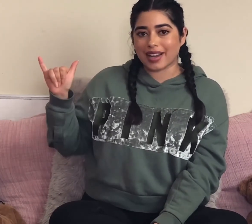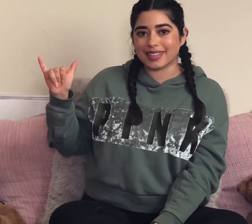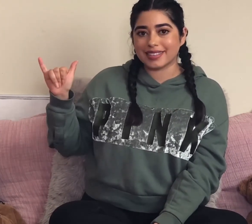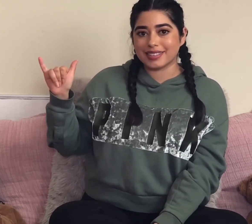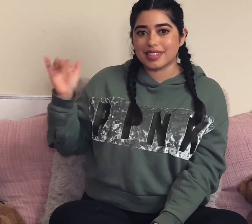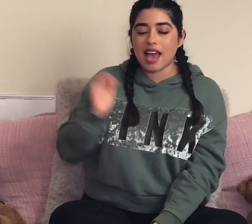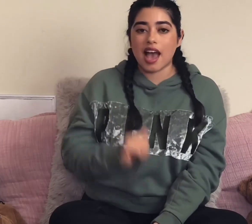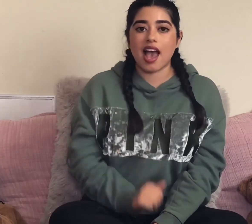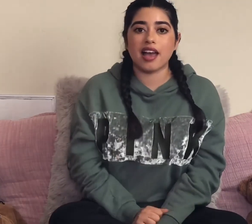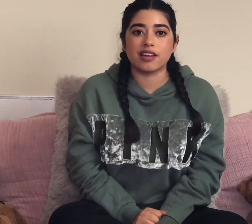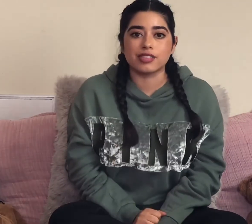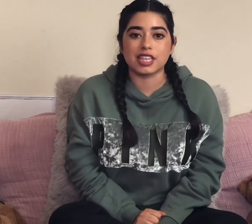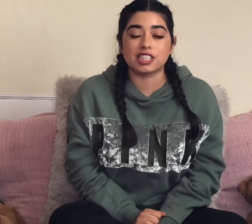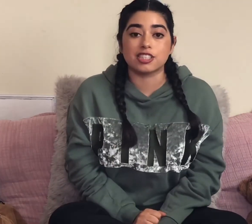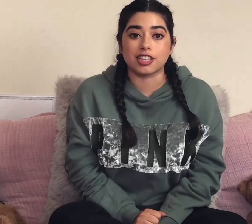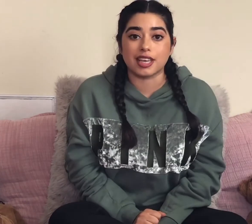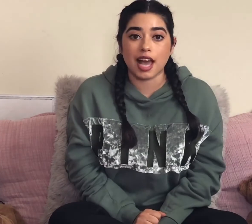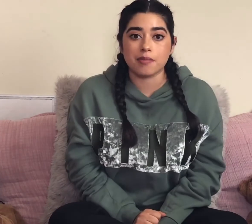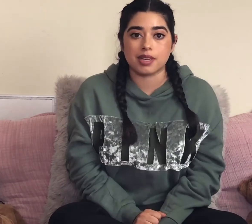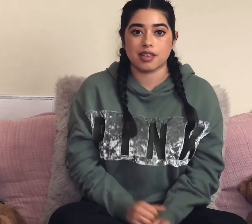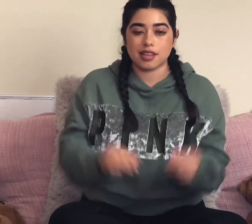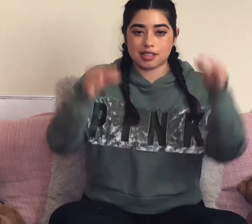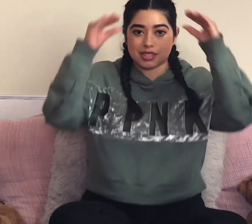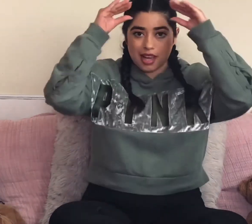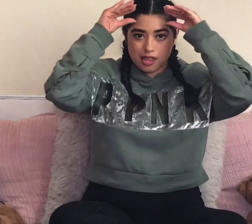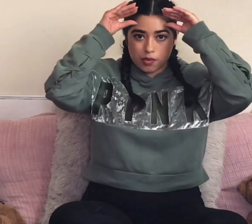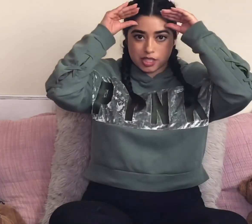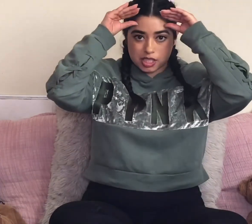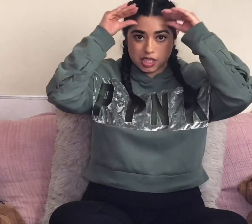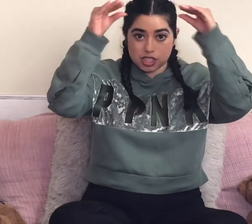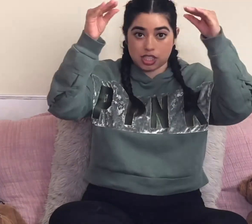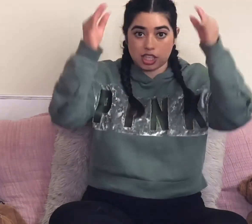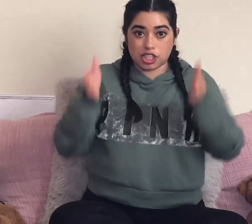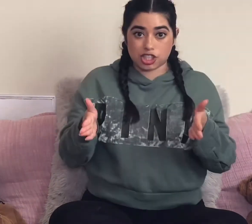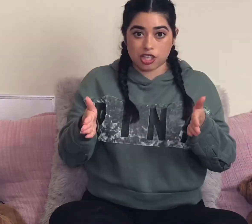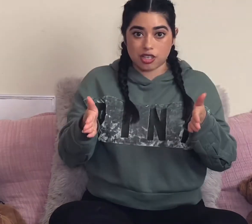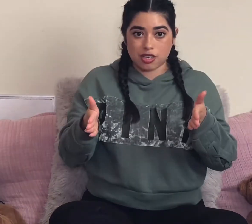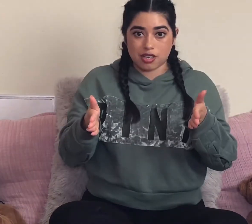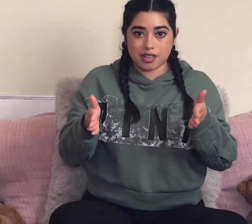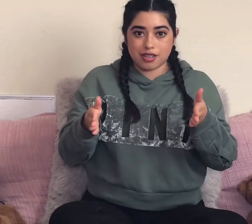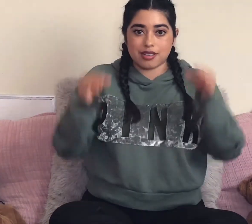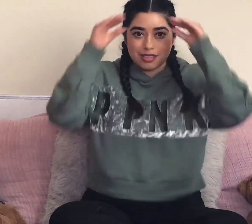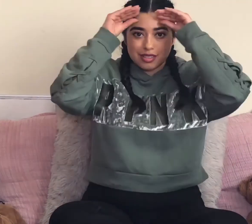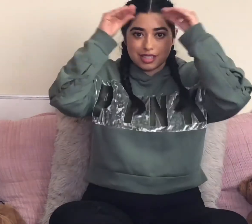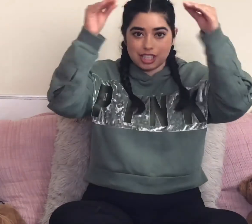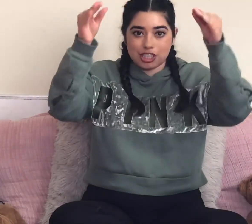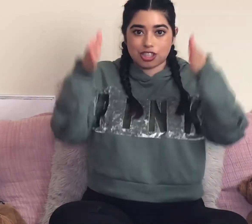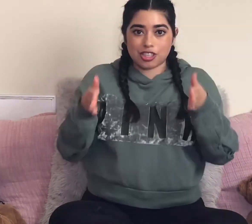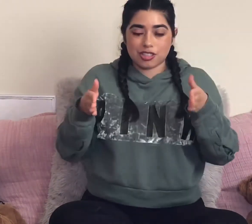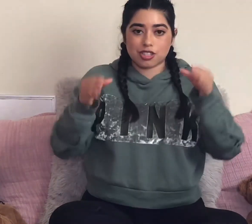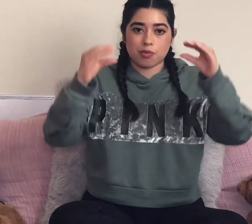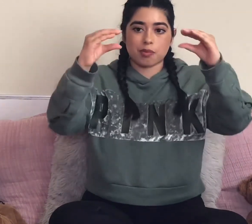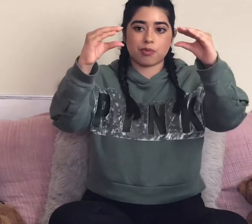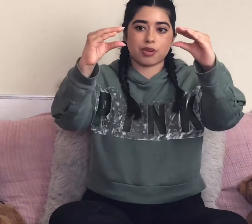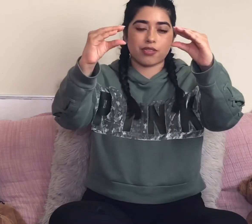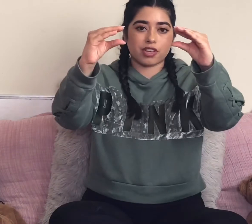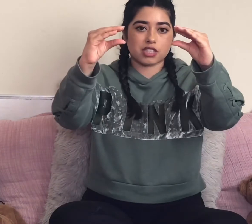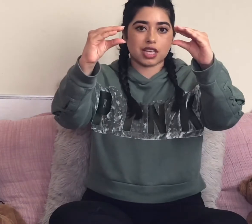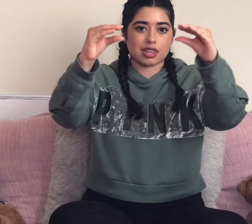And if you say teacher Gabby in sign language this is teacher Teacher So remember you put your fingers like this